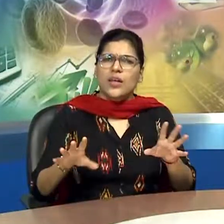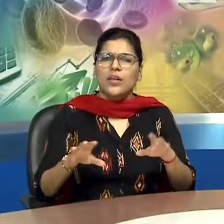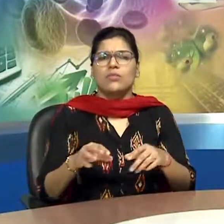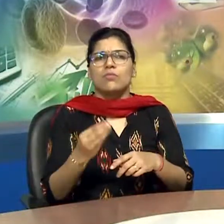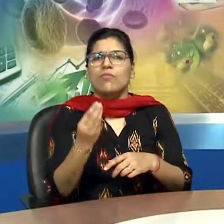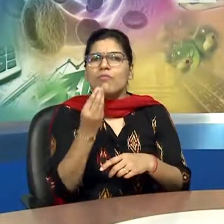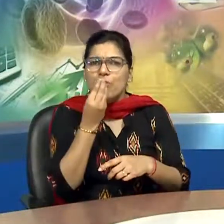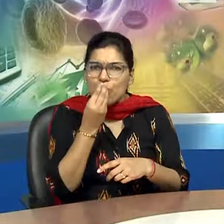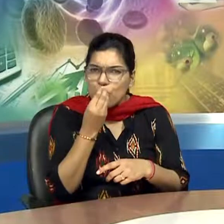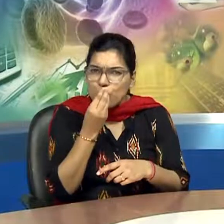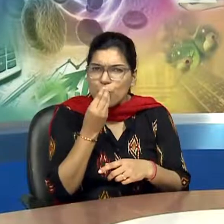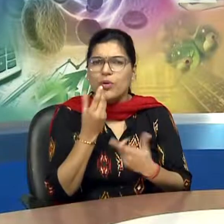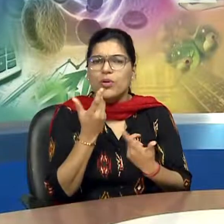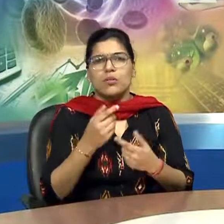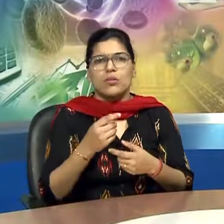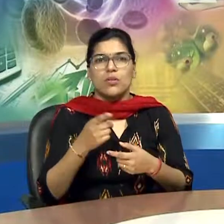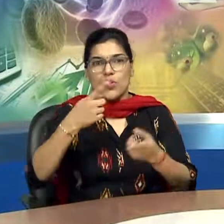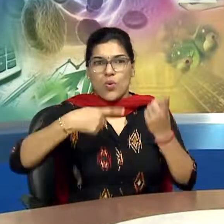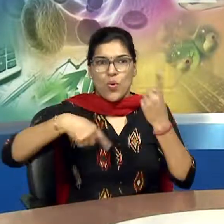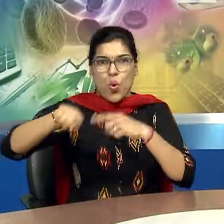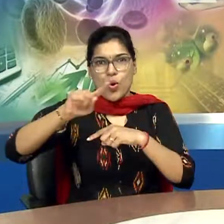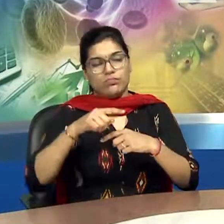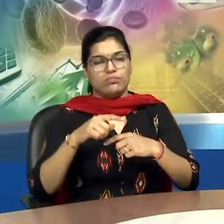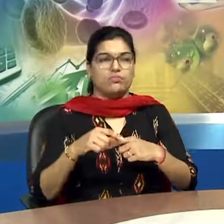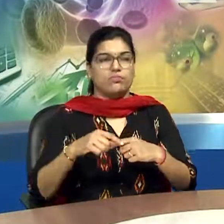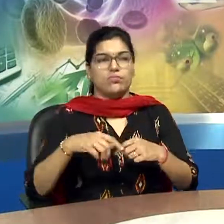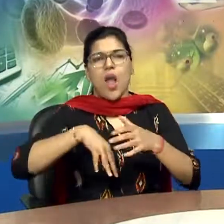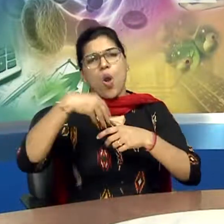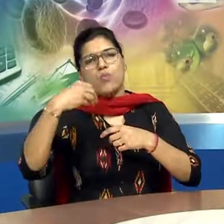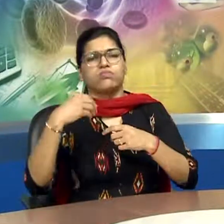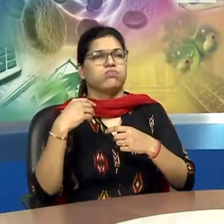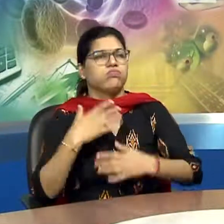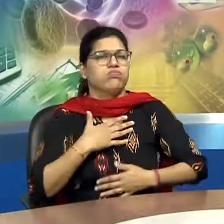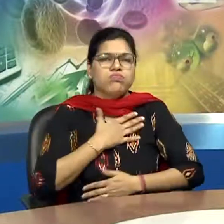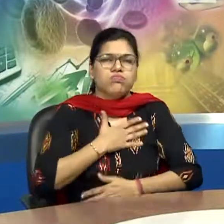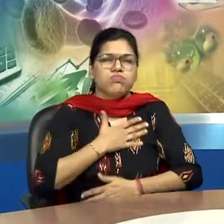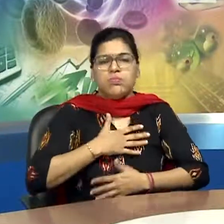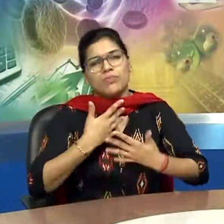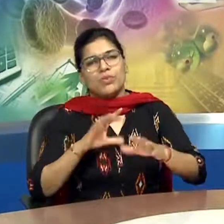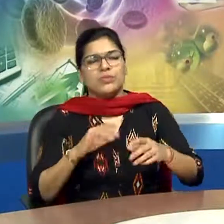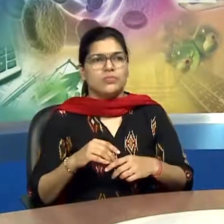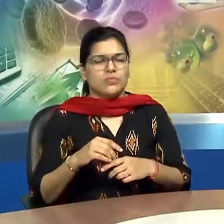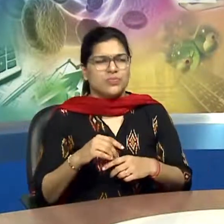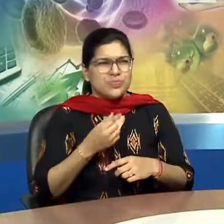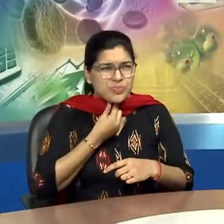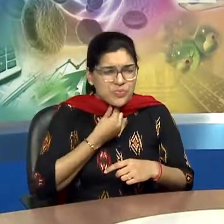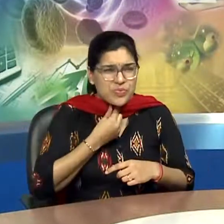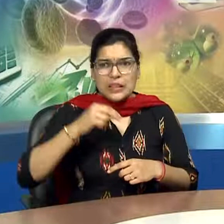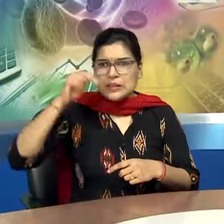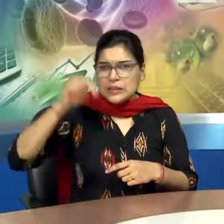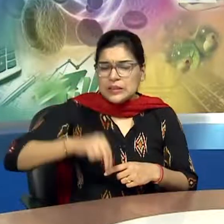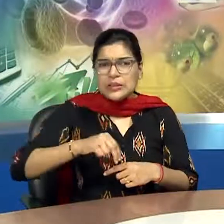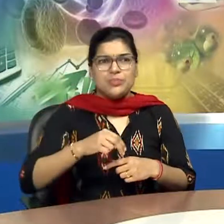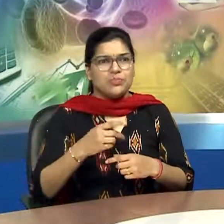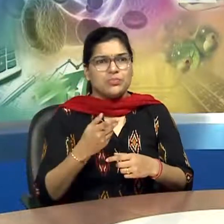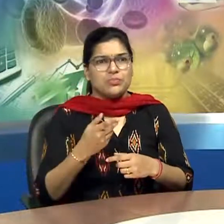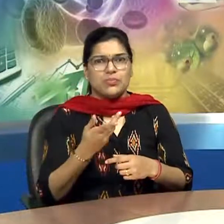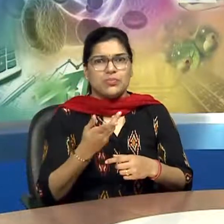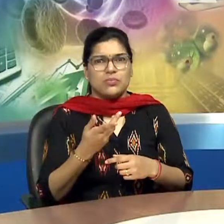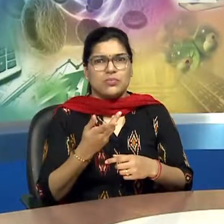This word is to consume. It means we are taking in anything